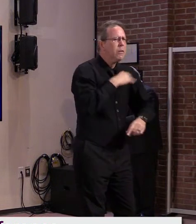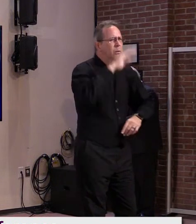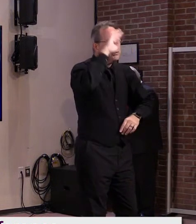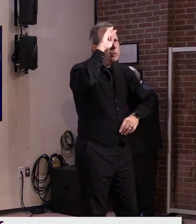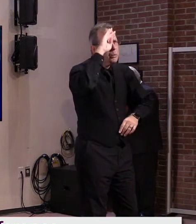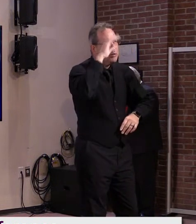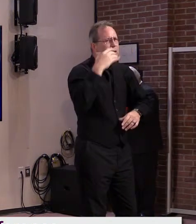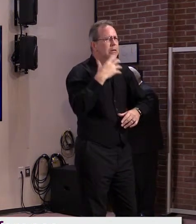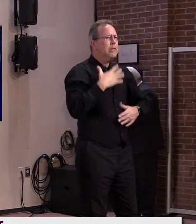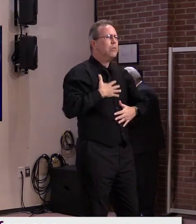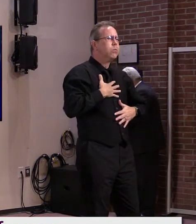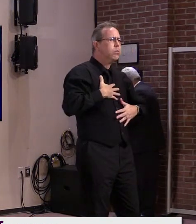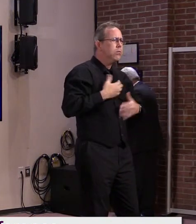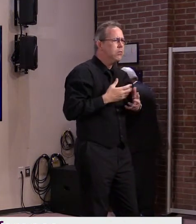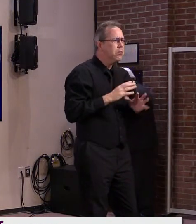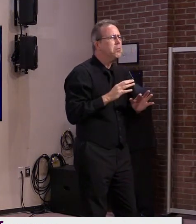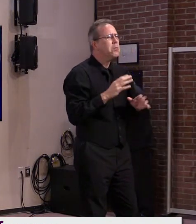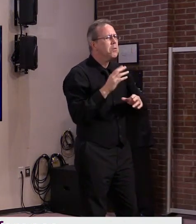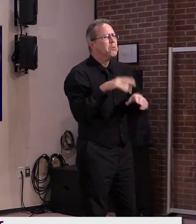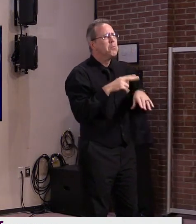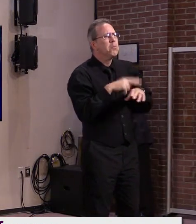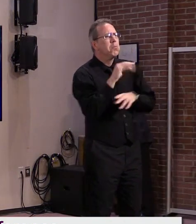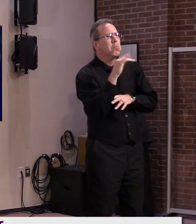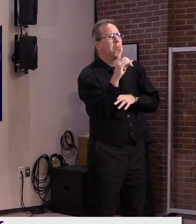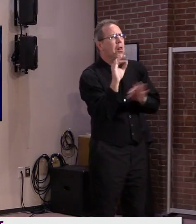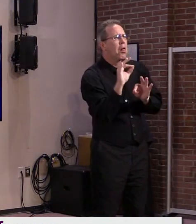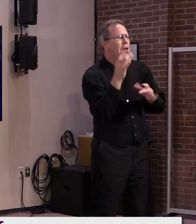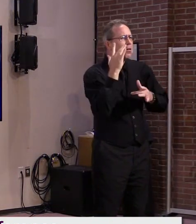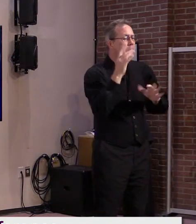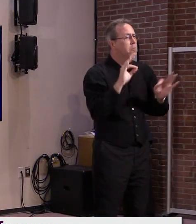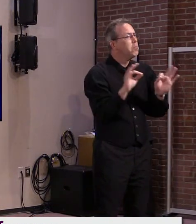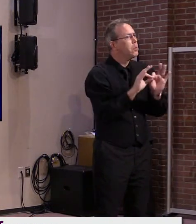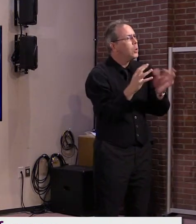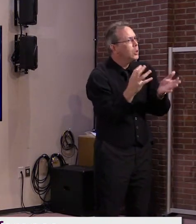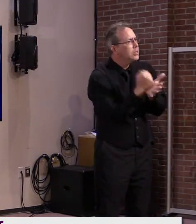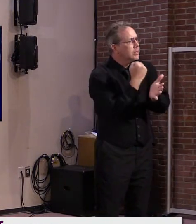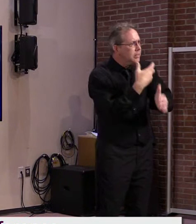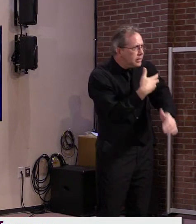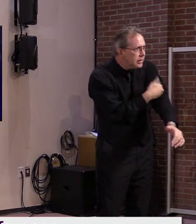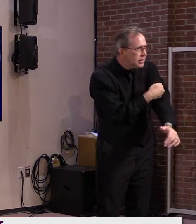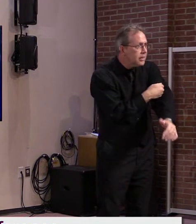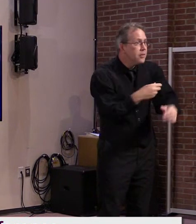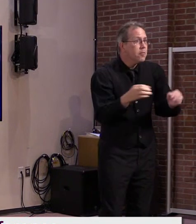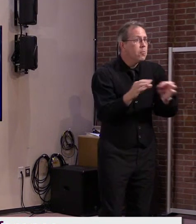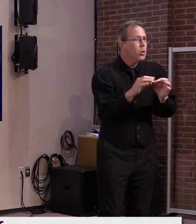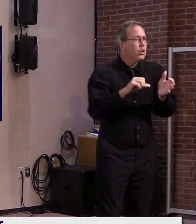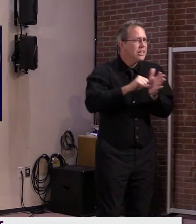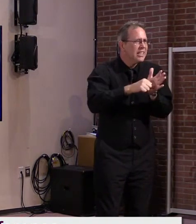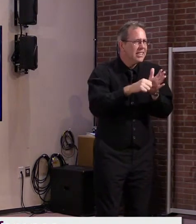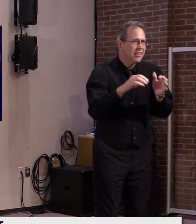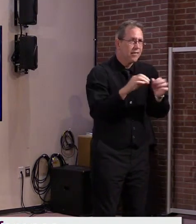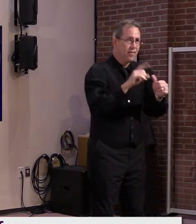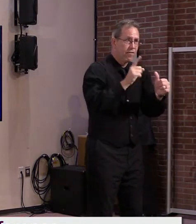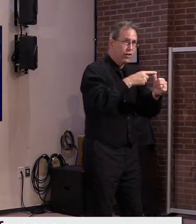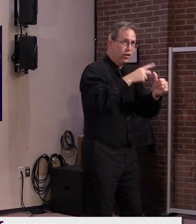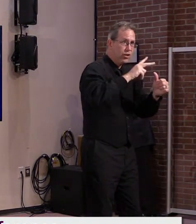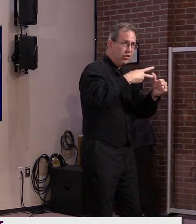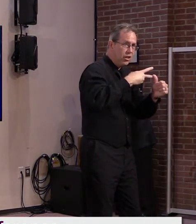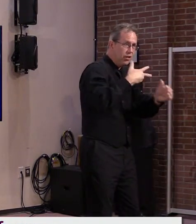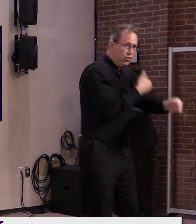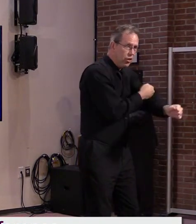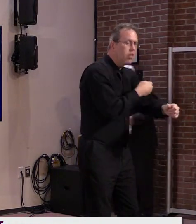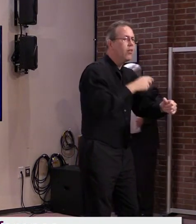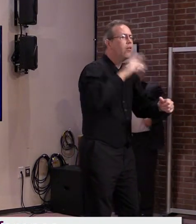on getting more people vaccinated with their first and second doses, and this is still a priority for us here in Vermont as well.